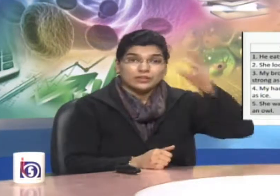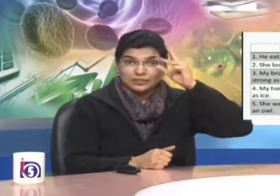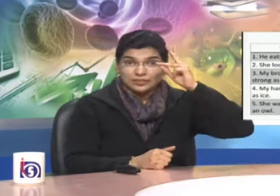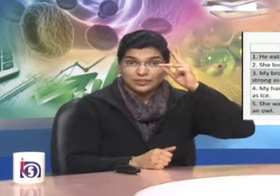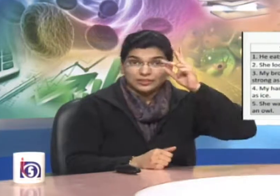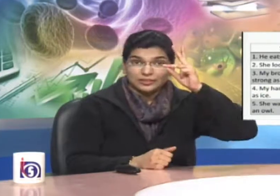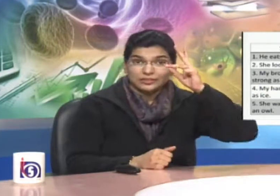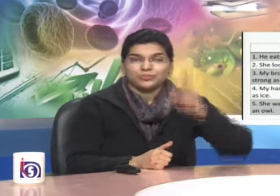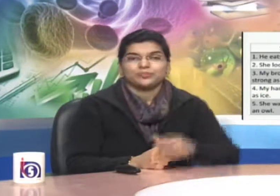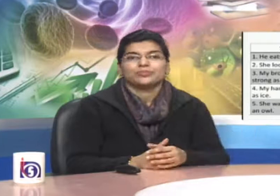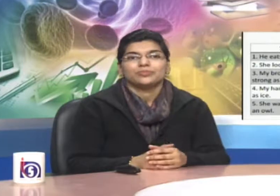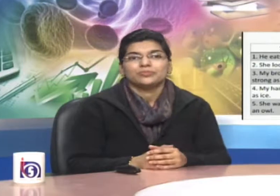Third is